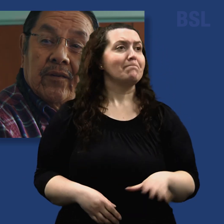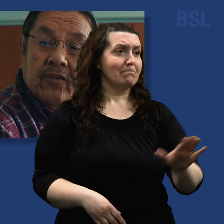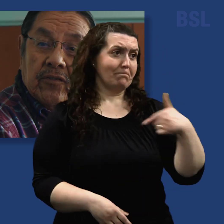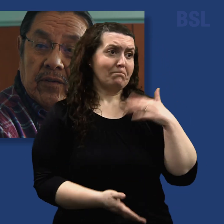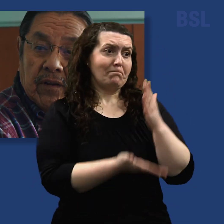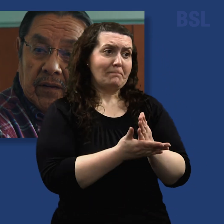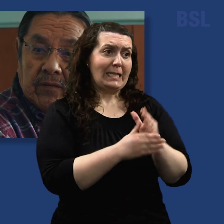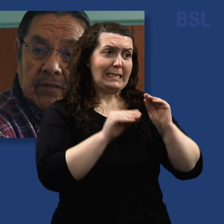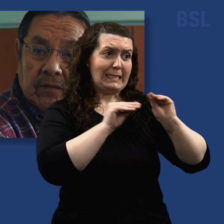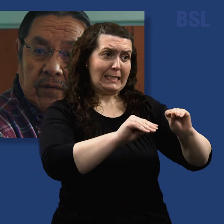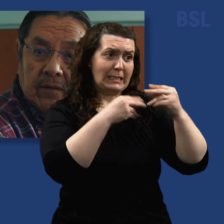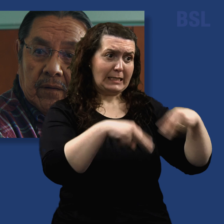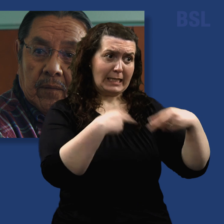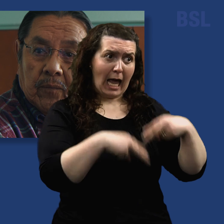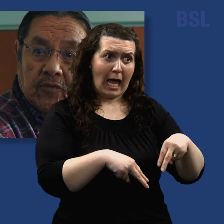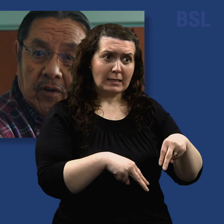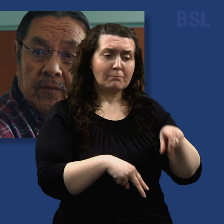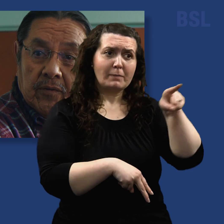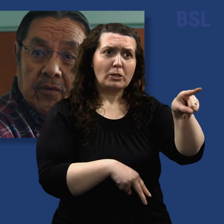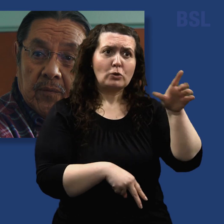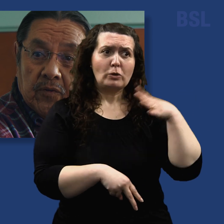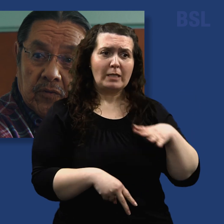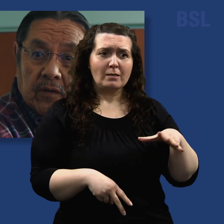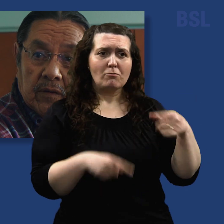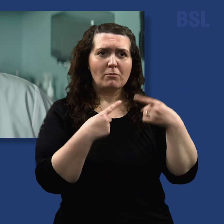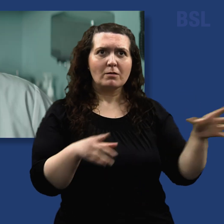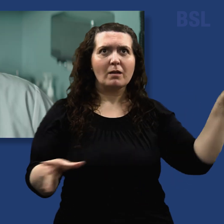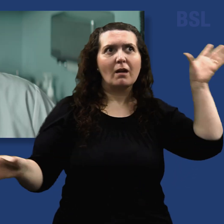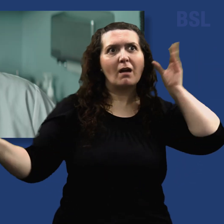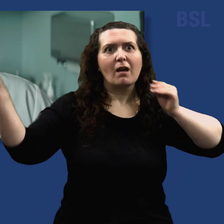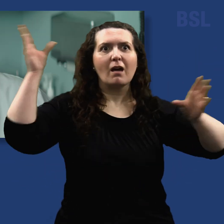I can teach you to dance, but you have to hear the music.